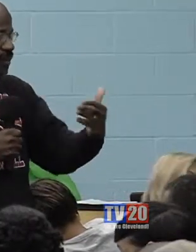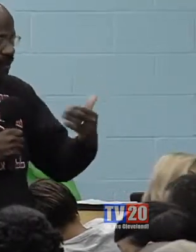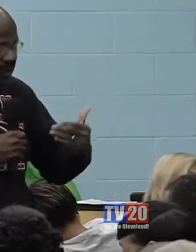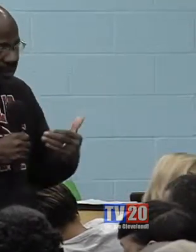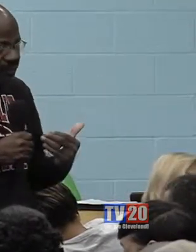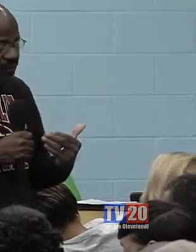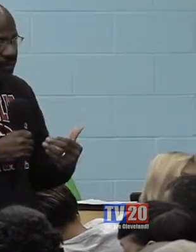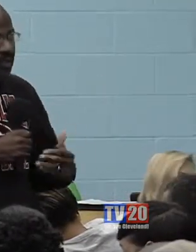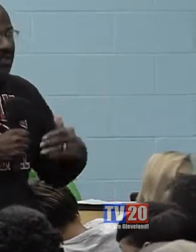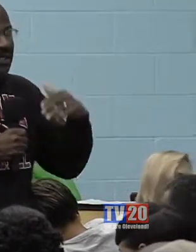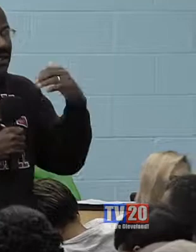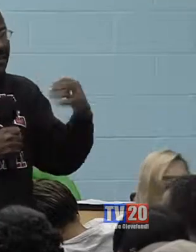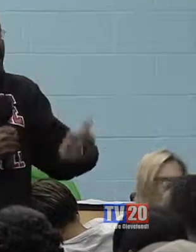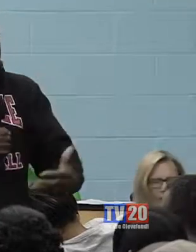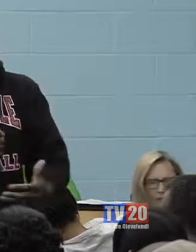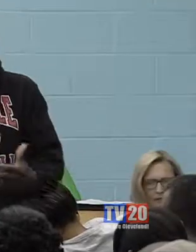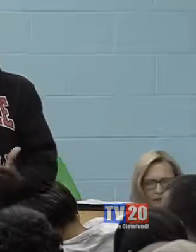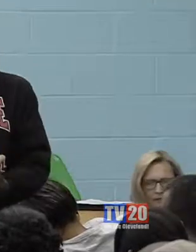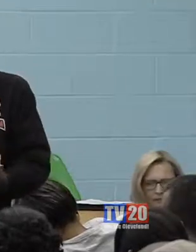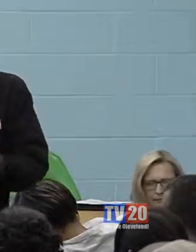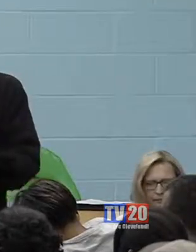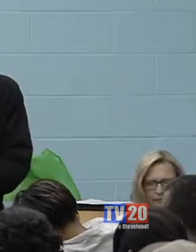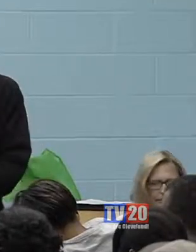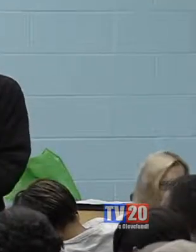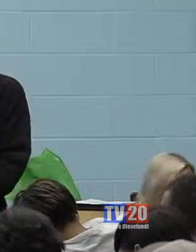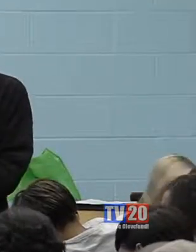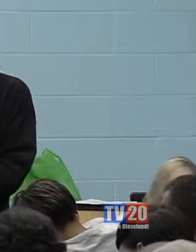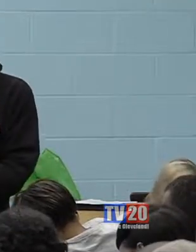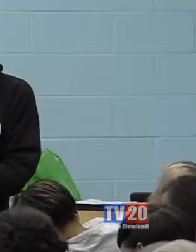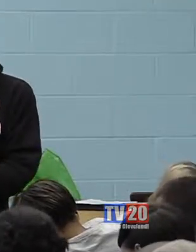you just brought up, but it helps us out